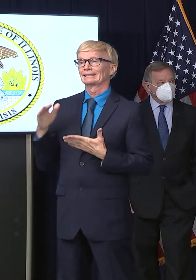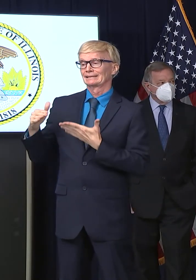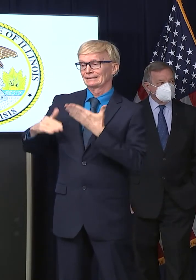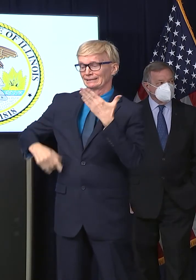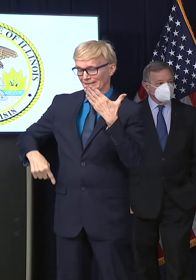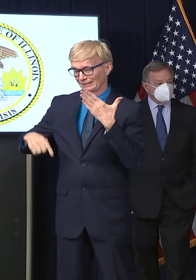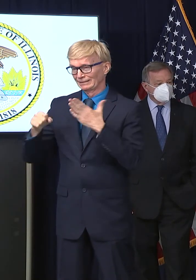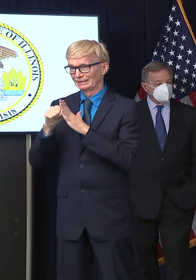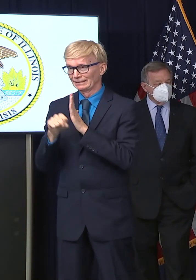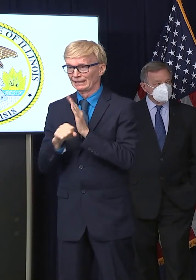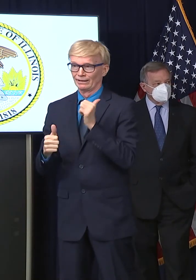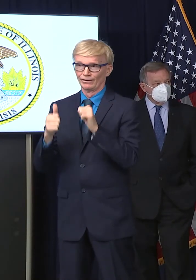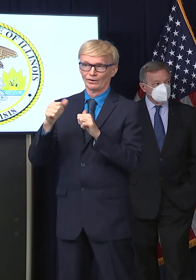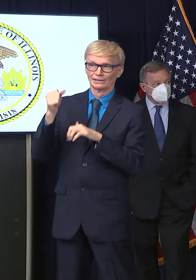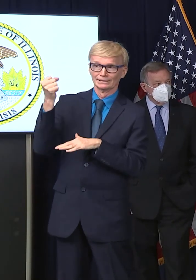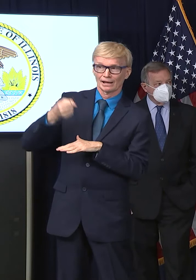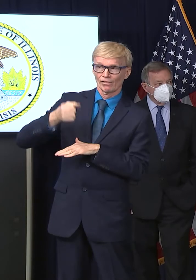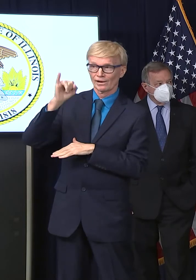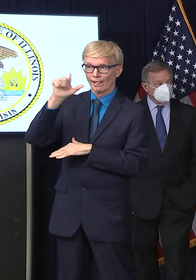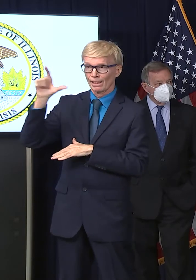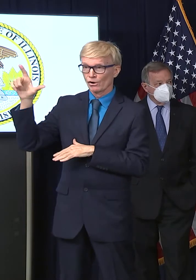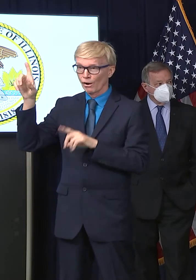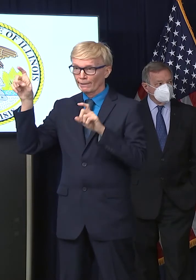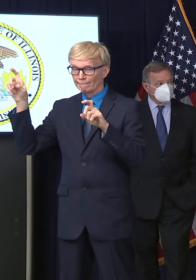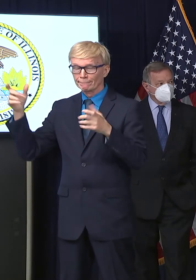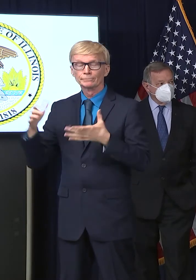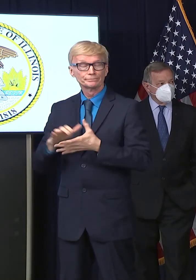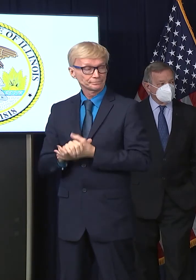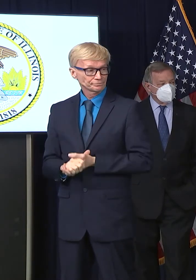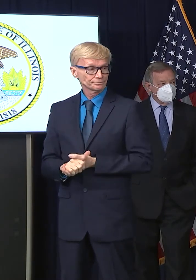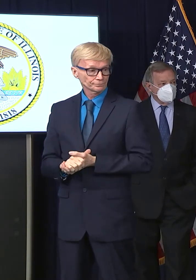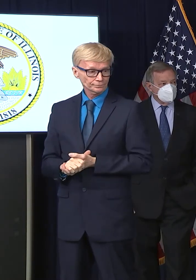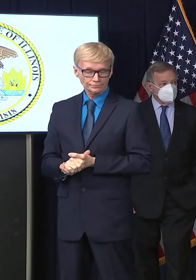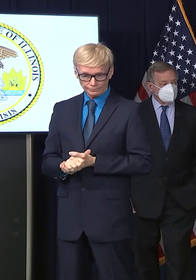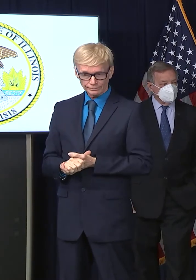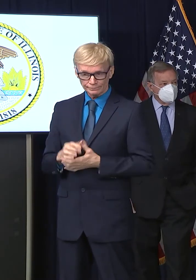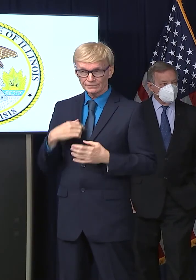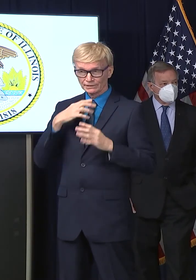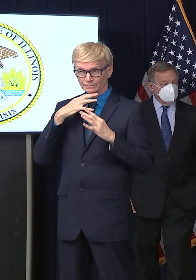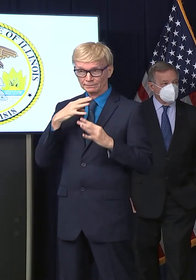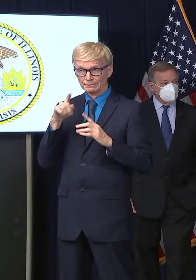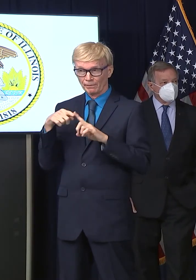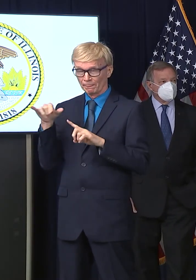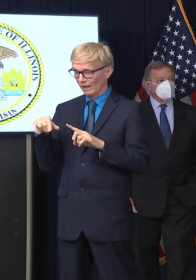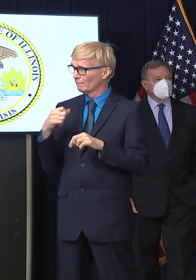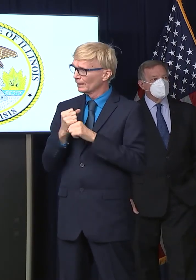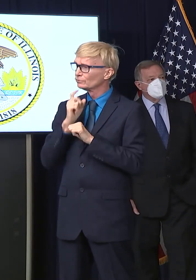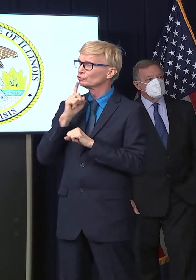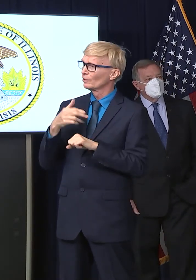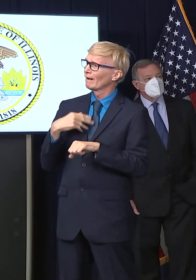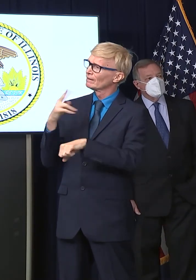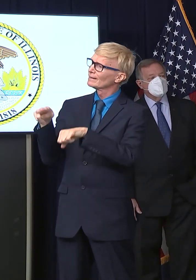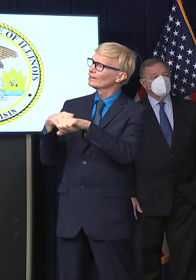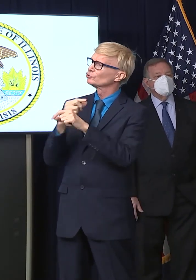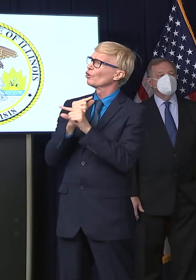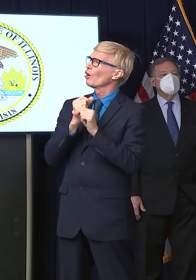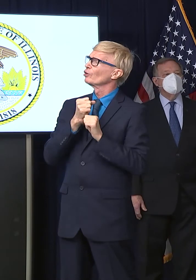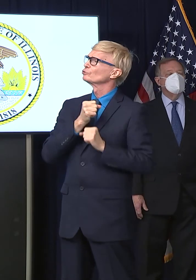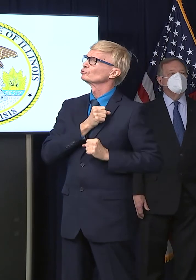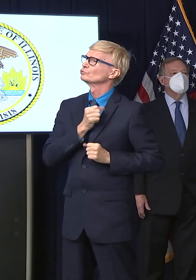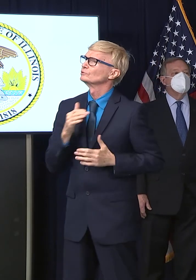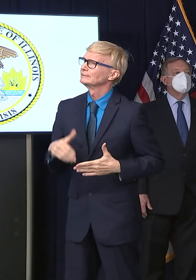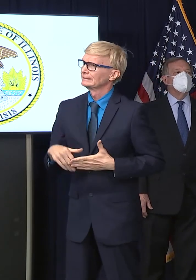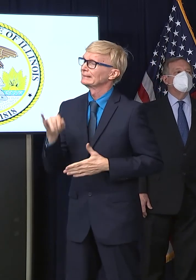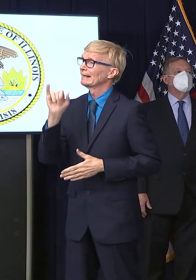I'll just speak to that for now. We have made sure that we have the National Guard, our